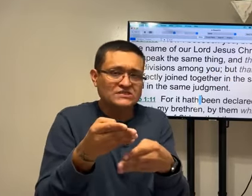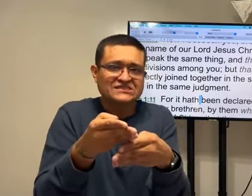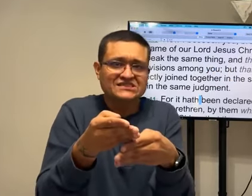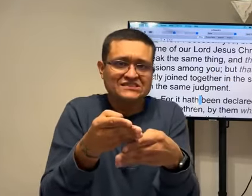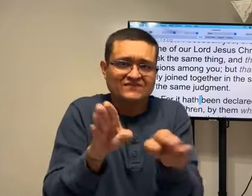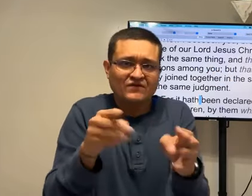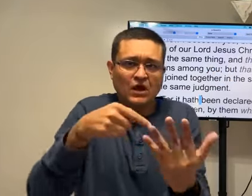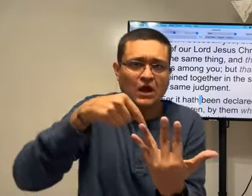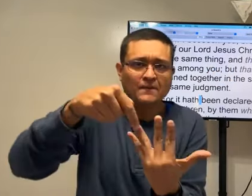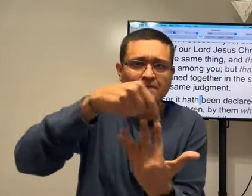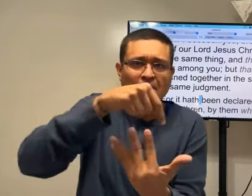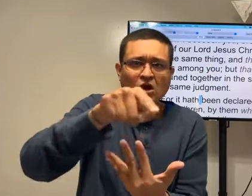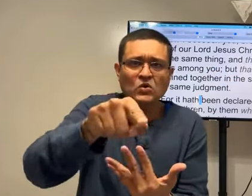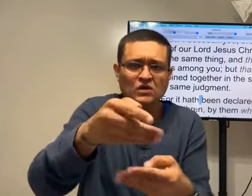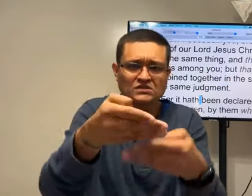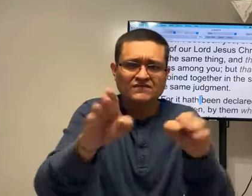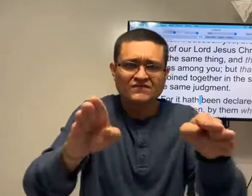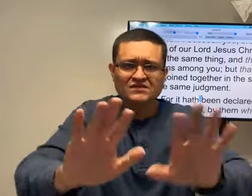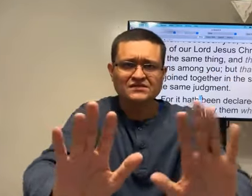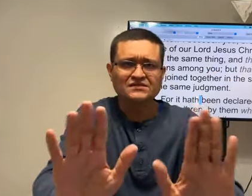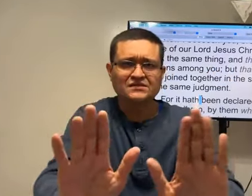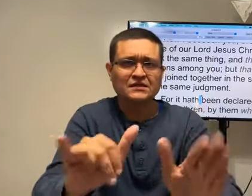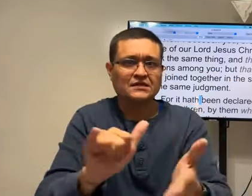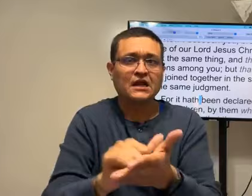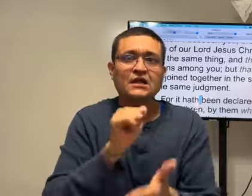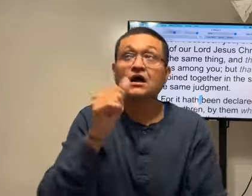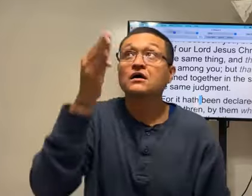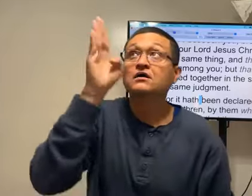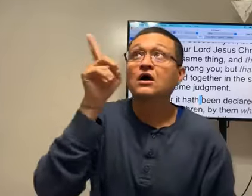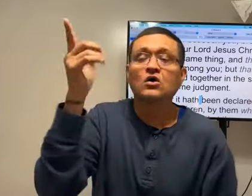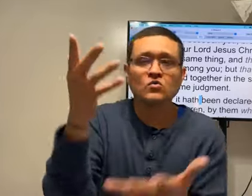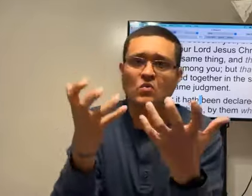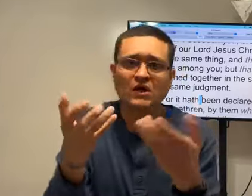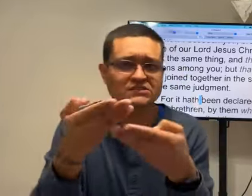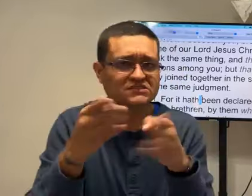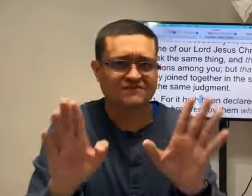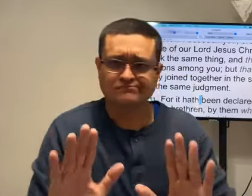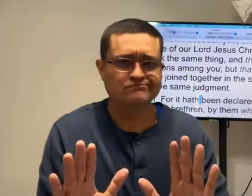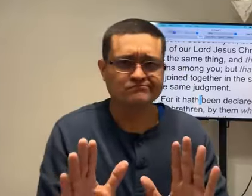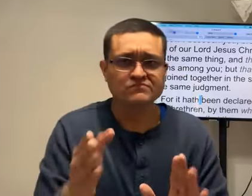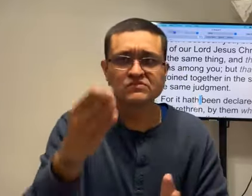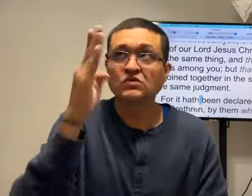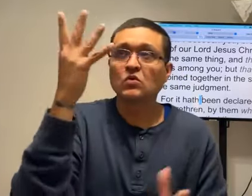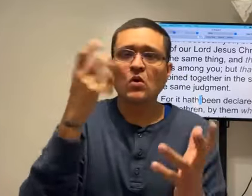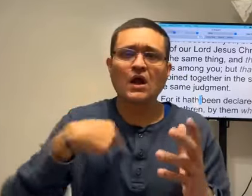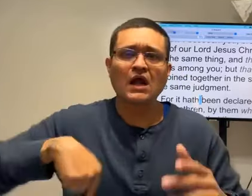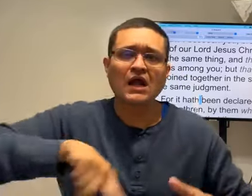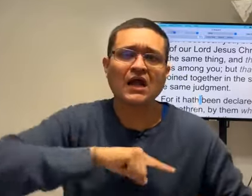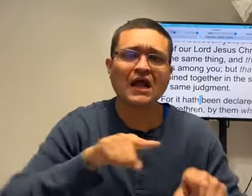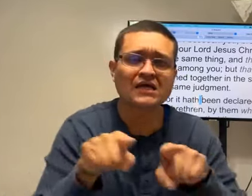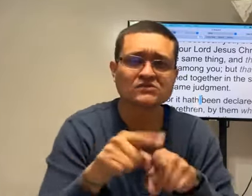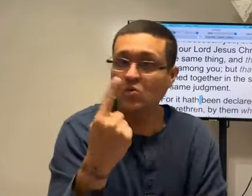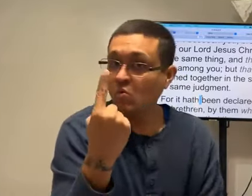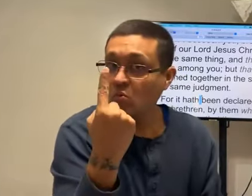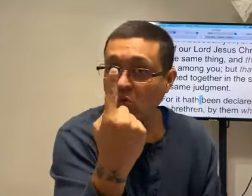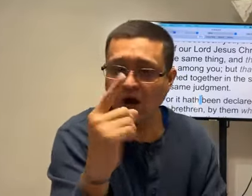And that there be no division among you. That's not what God wants. God wants us to